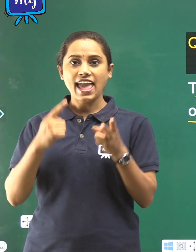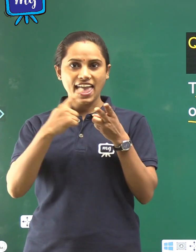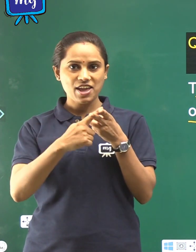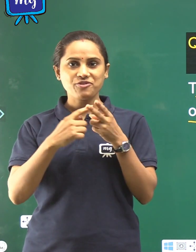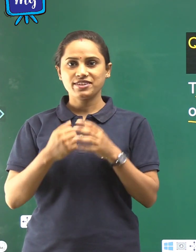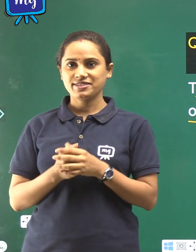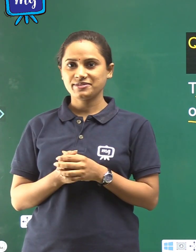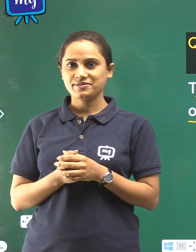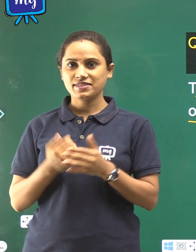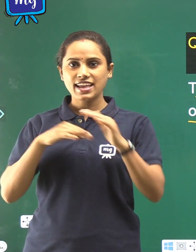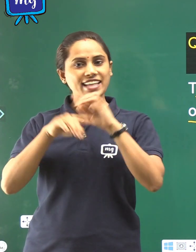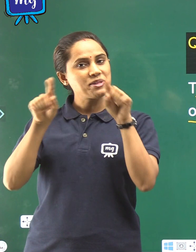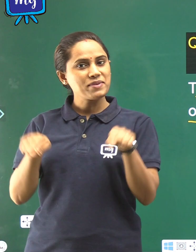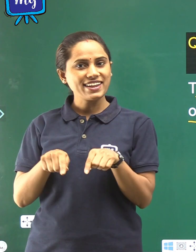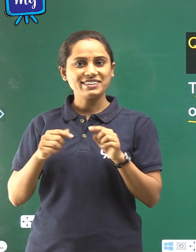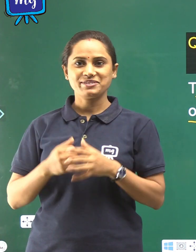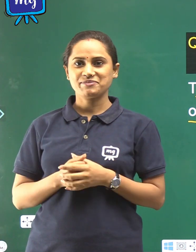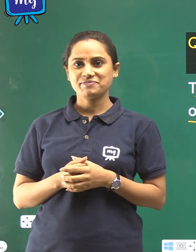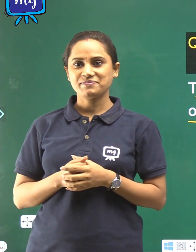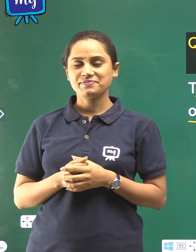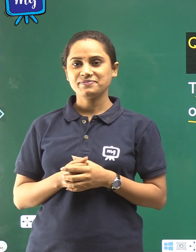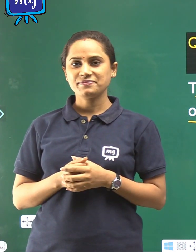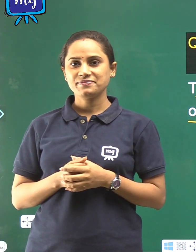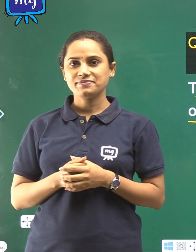F in the bracket.